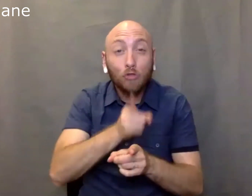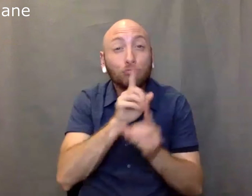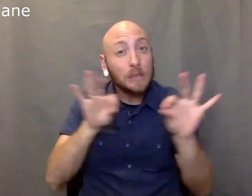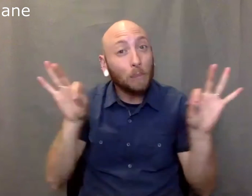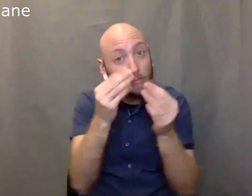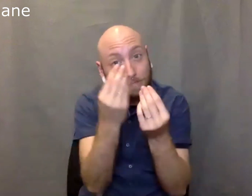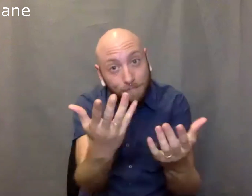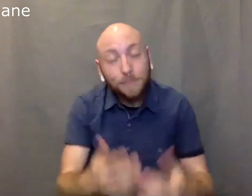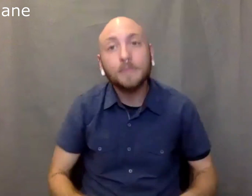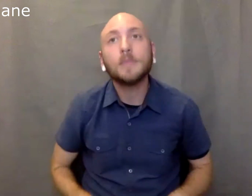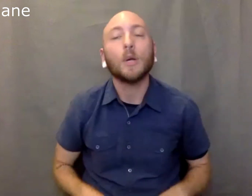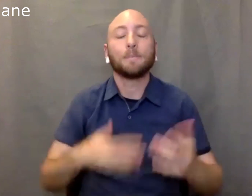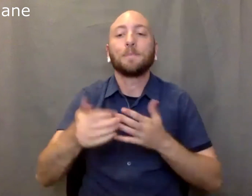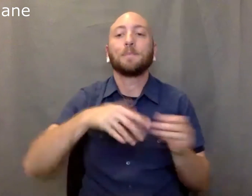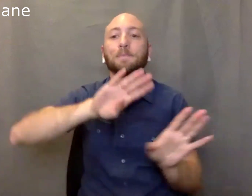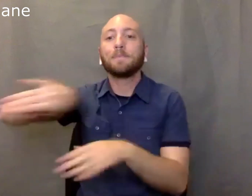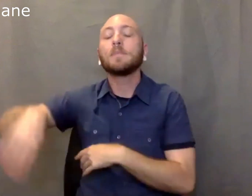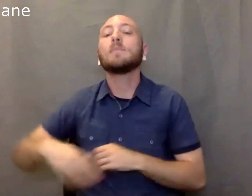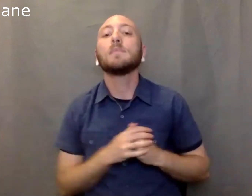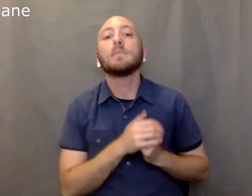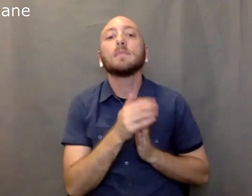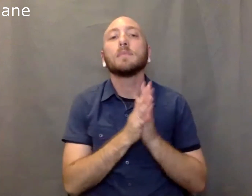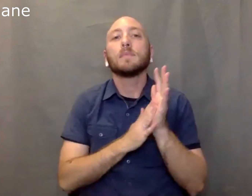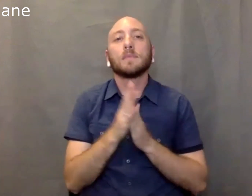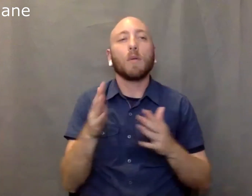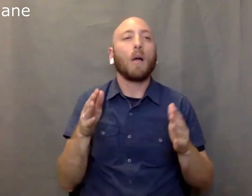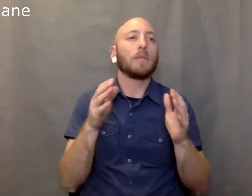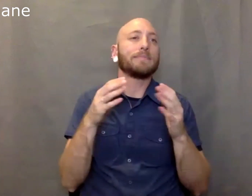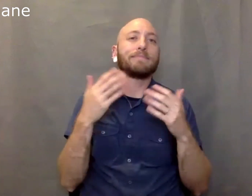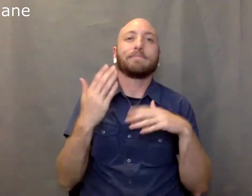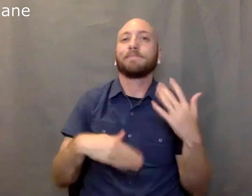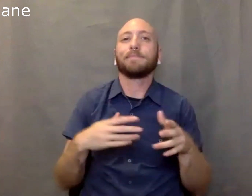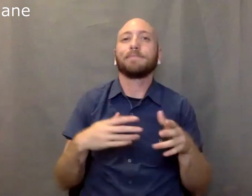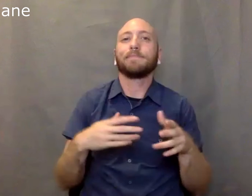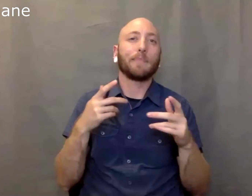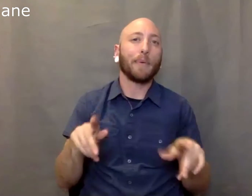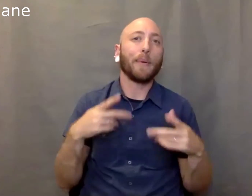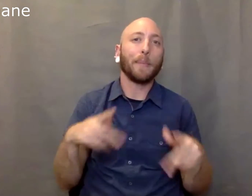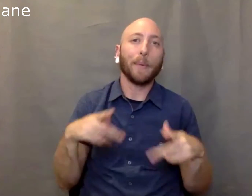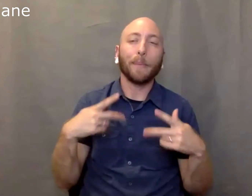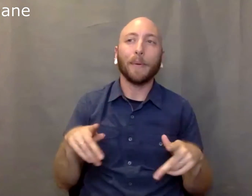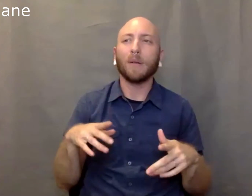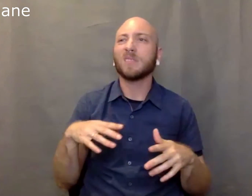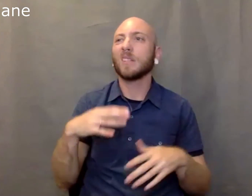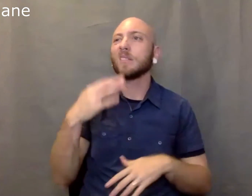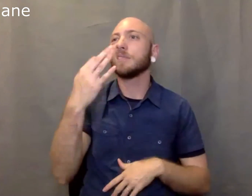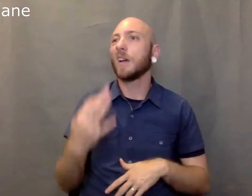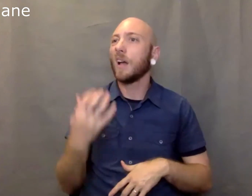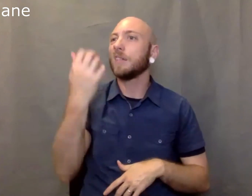Yeah, so anyways, keep going. I kept partying, and I remember every like Friday or Saturday night when it was like the sun was